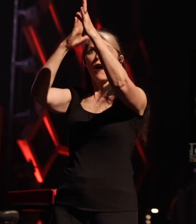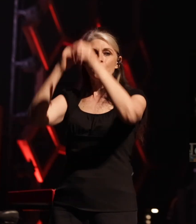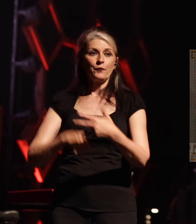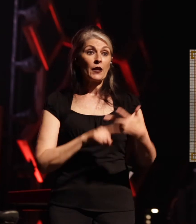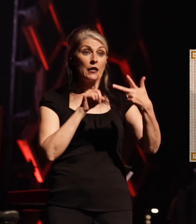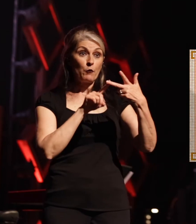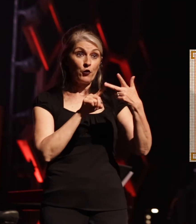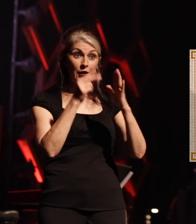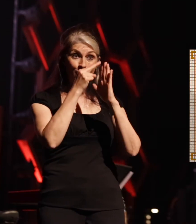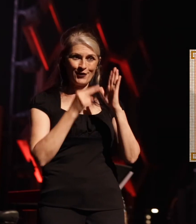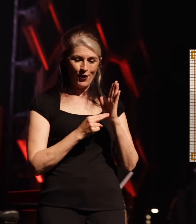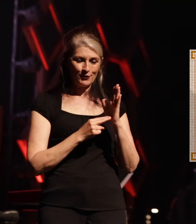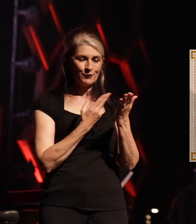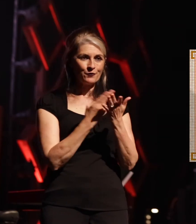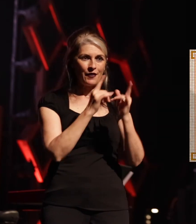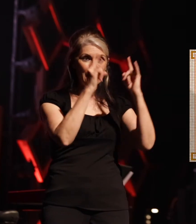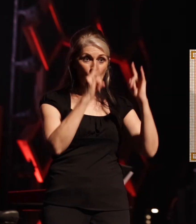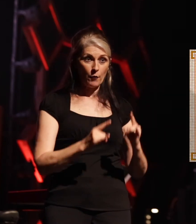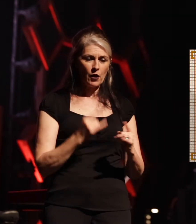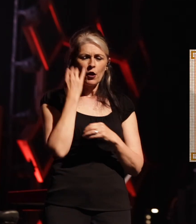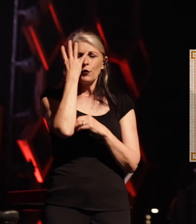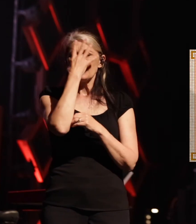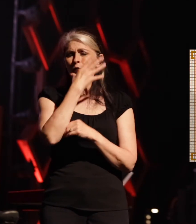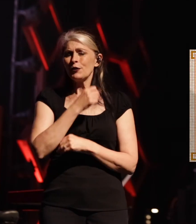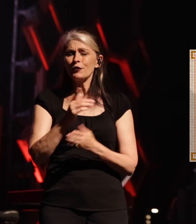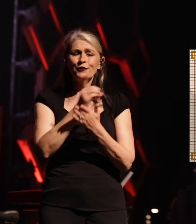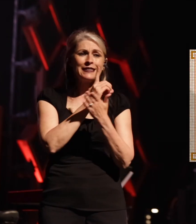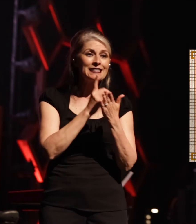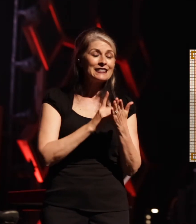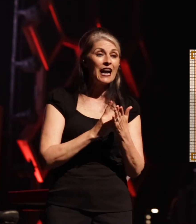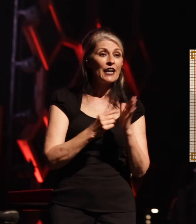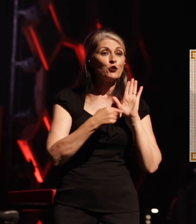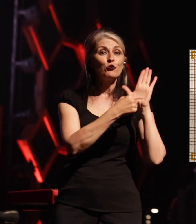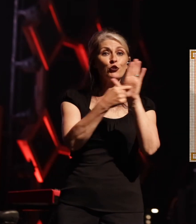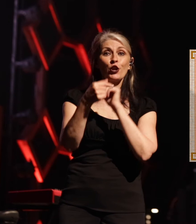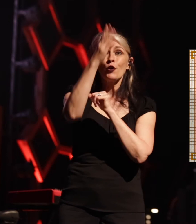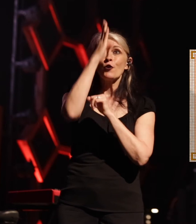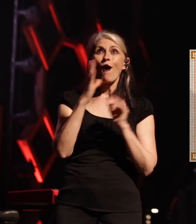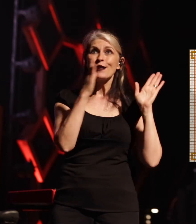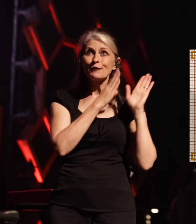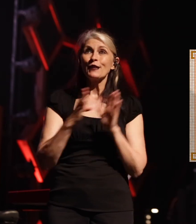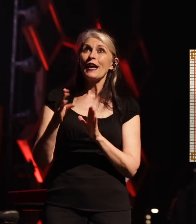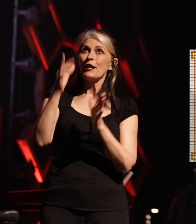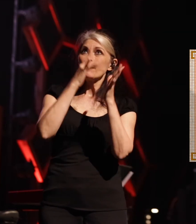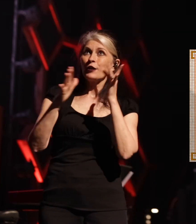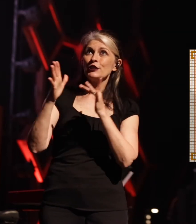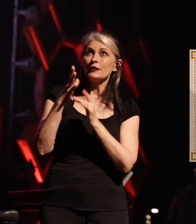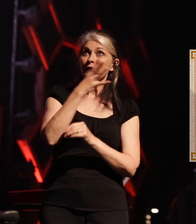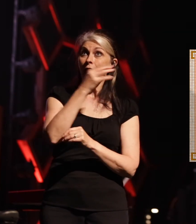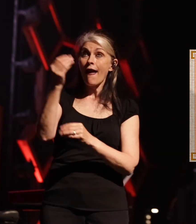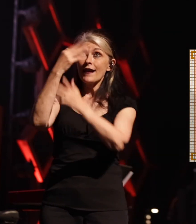was beautifully designed to show God's plan for Jesus and for heaven. That when we see the tabernacle in the